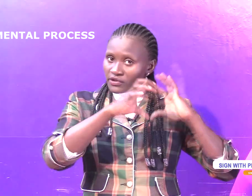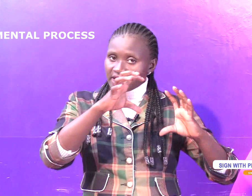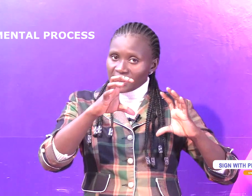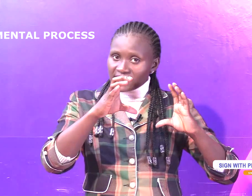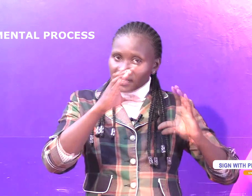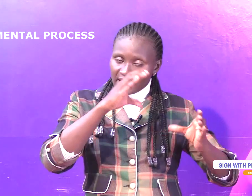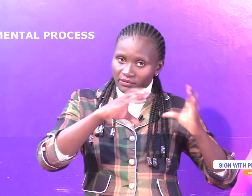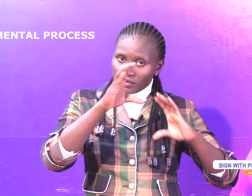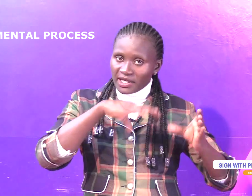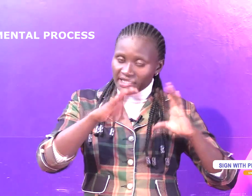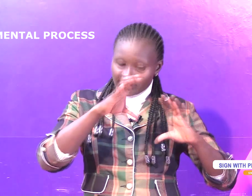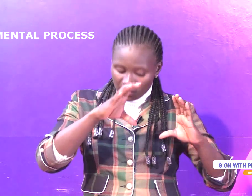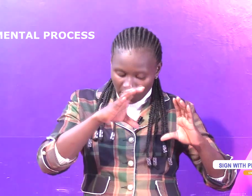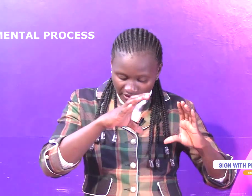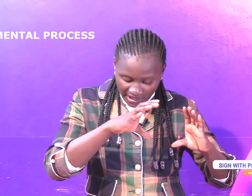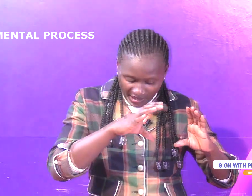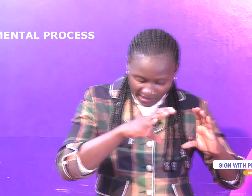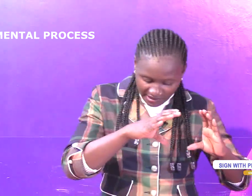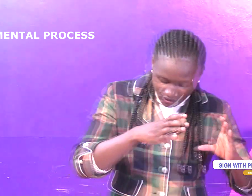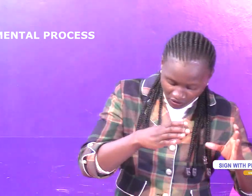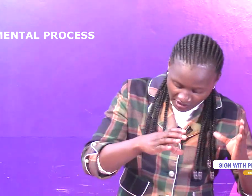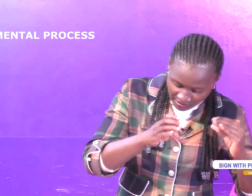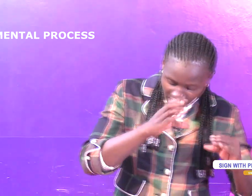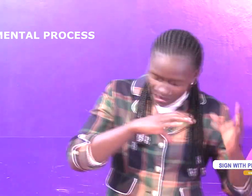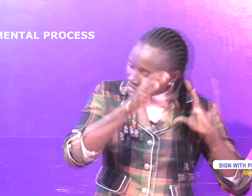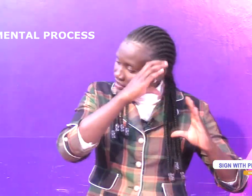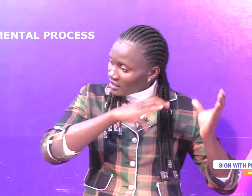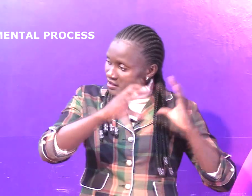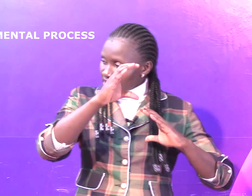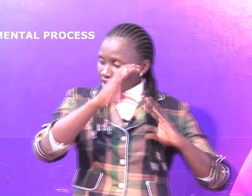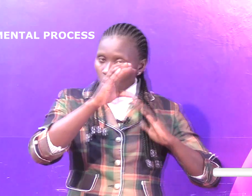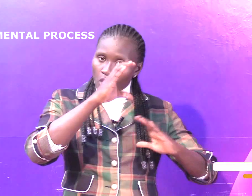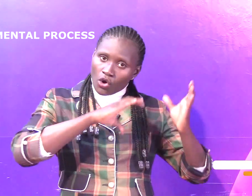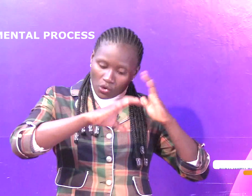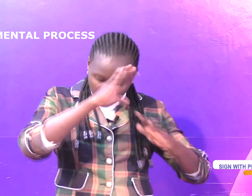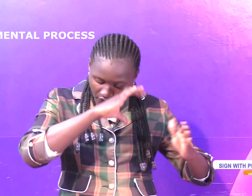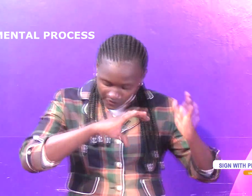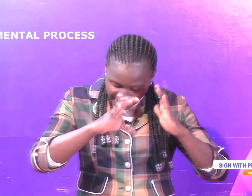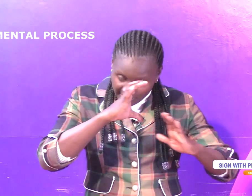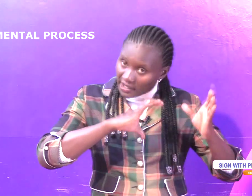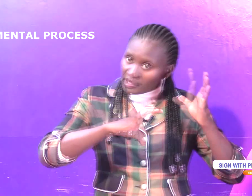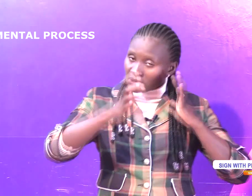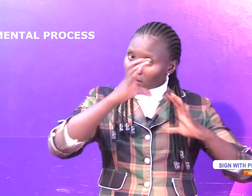less. Maybe letter C. You're using a letter C, or just making it in a circle. Confused, like this,